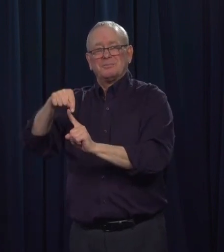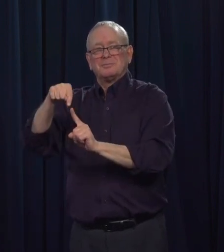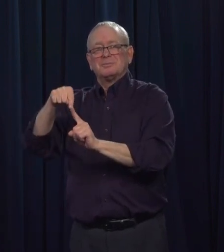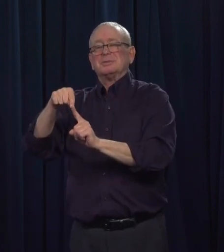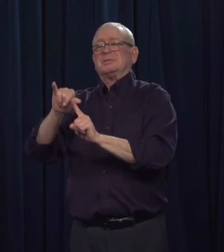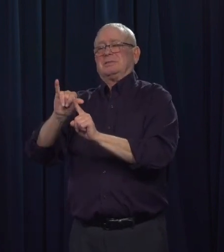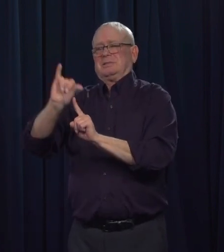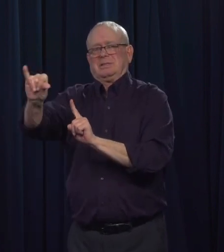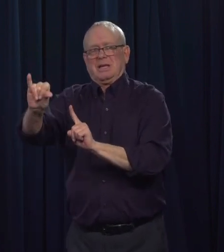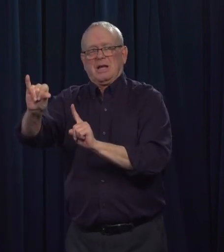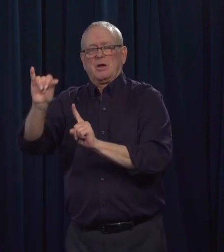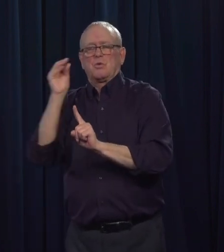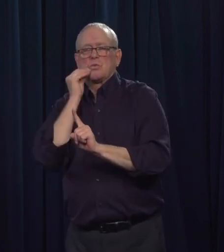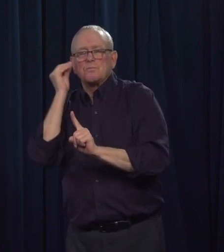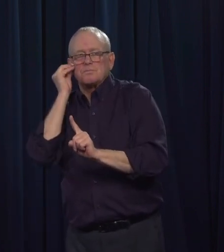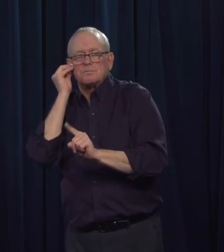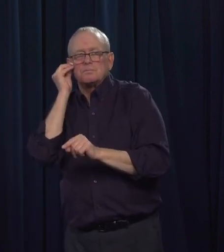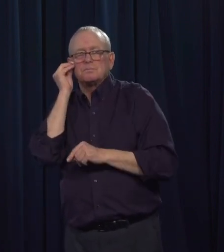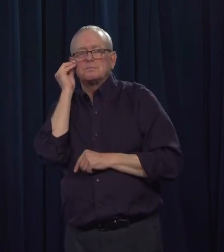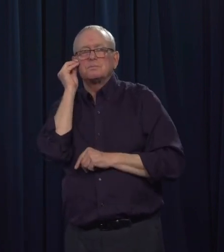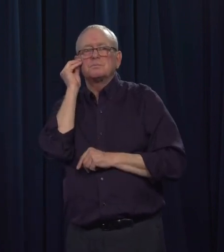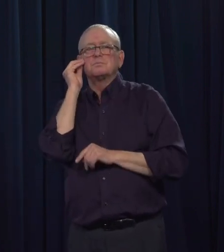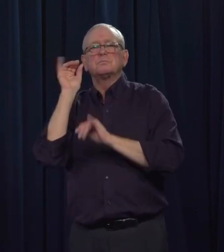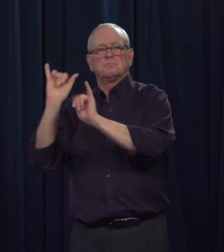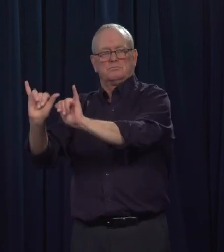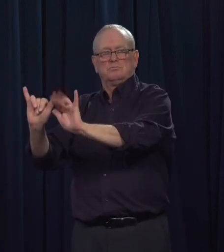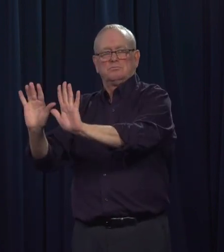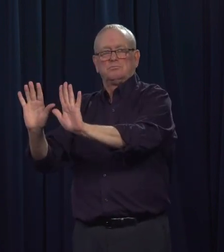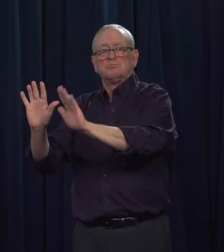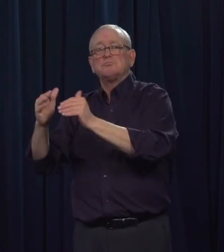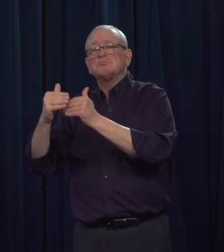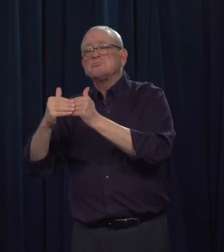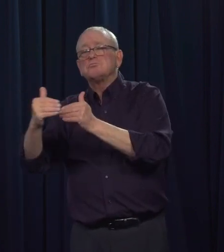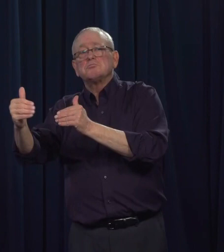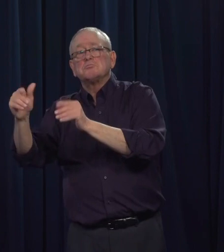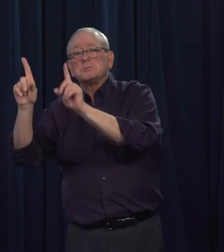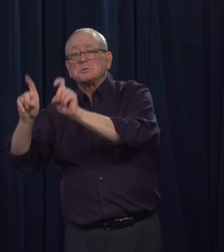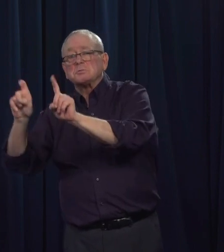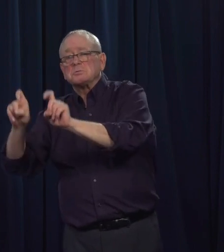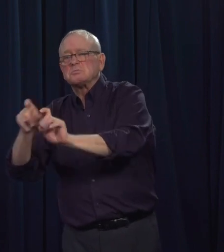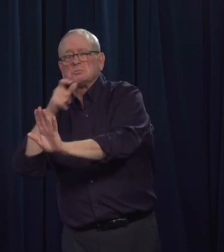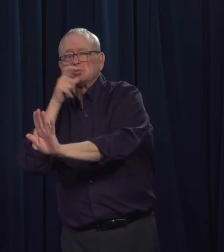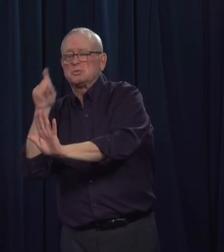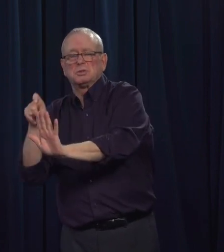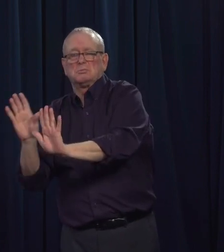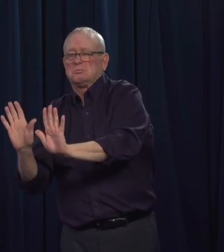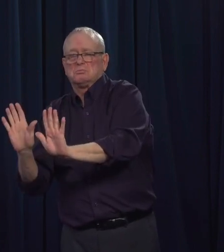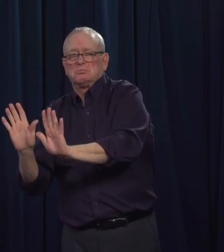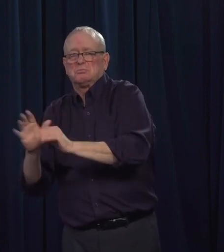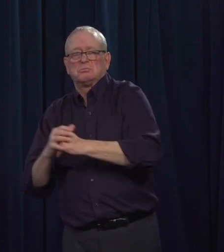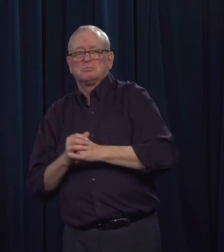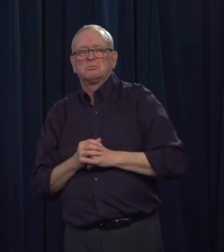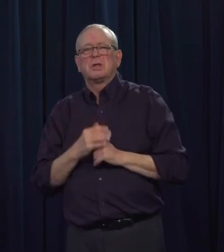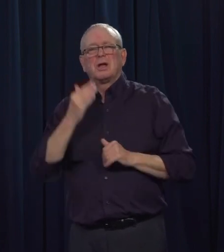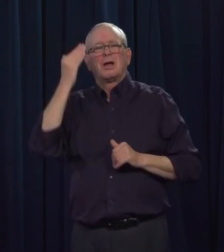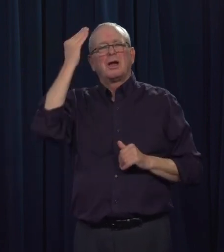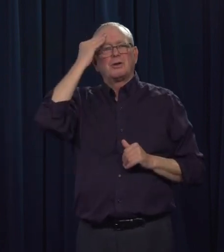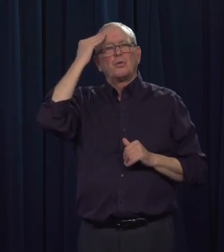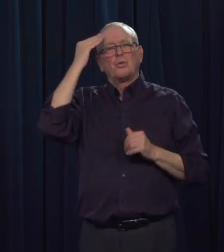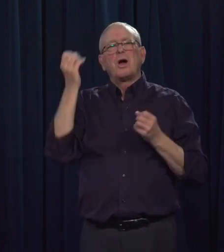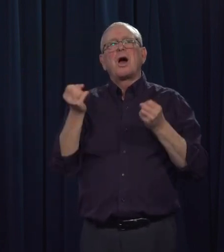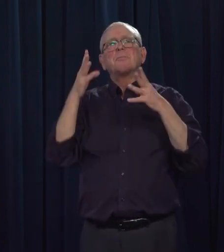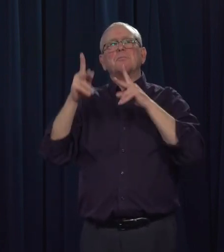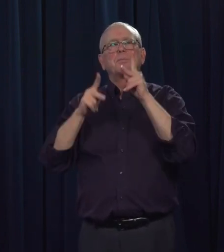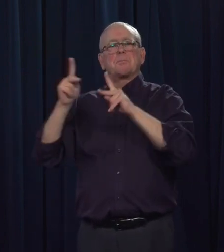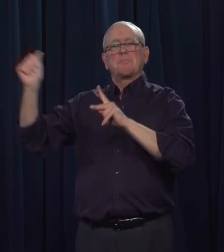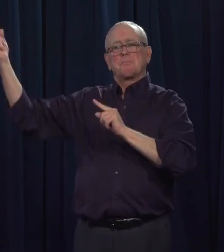those numbers in our data going forward. So we will have a shift in terms of how many confirmed cases we're capturing. But the measures that we're taking